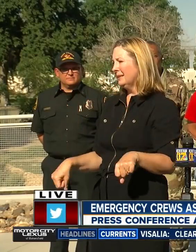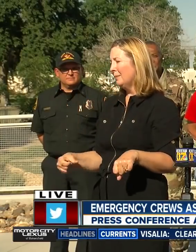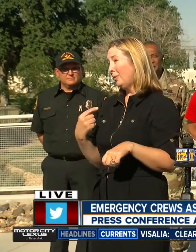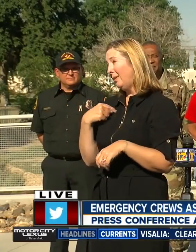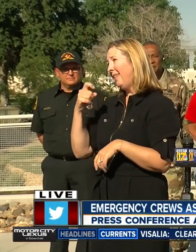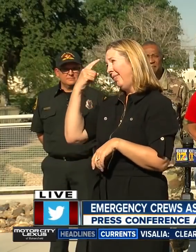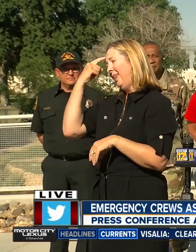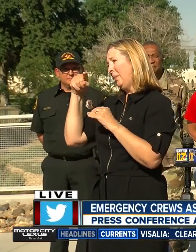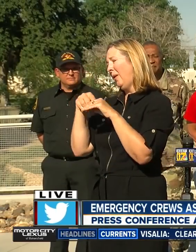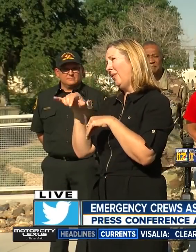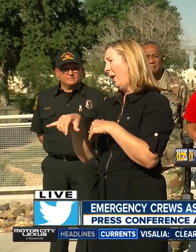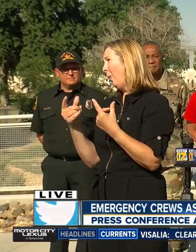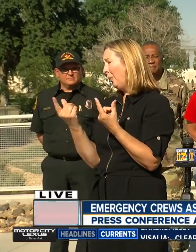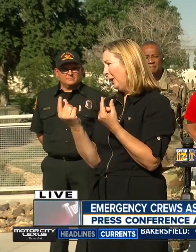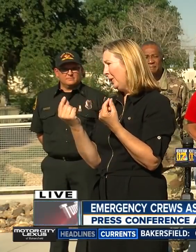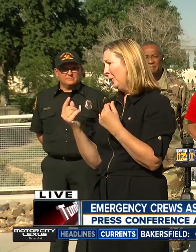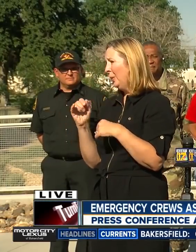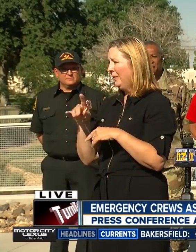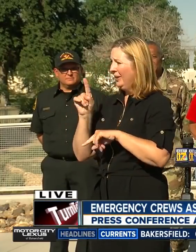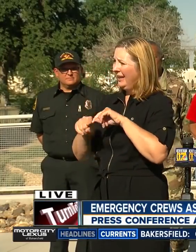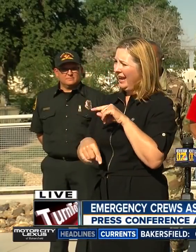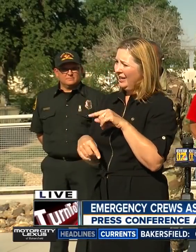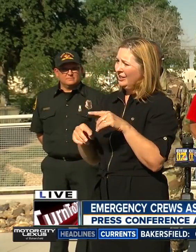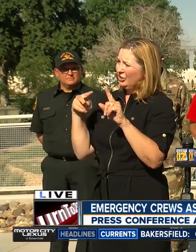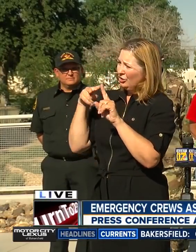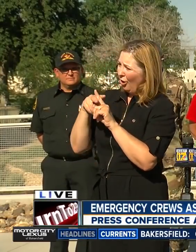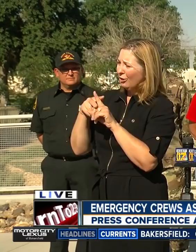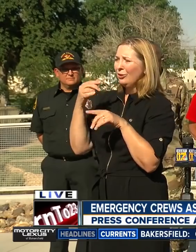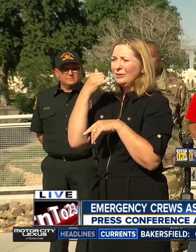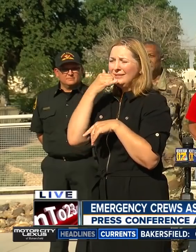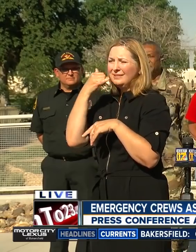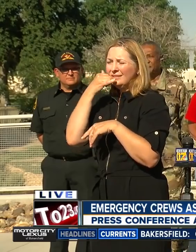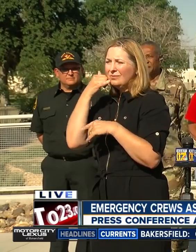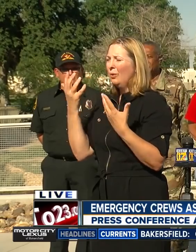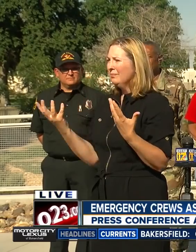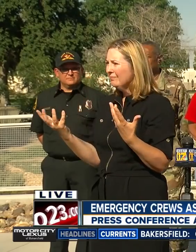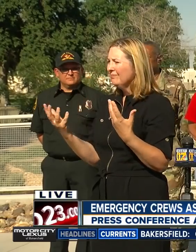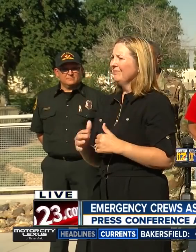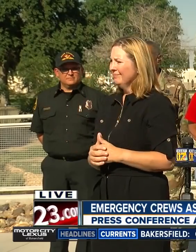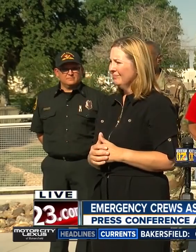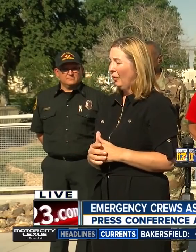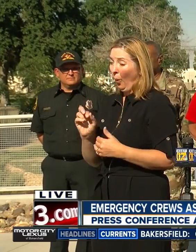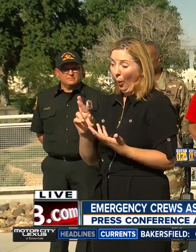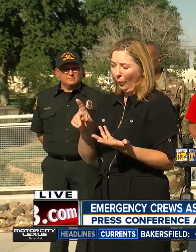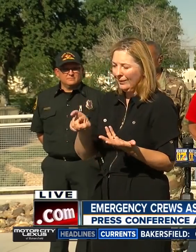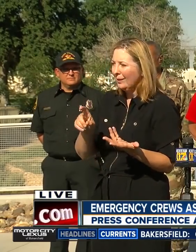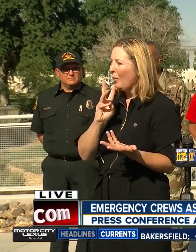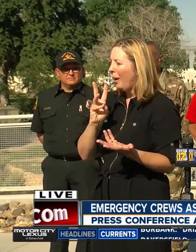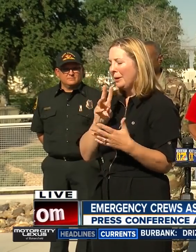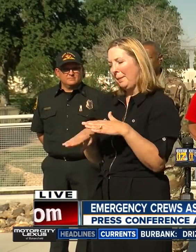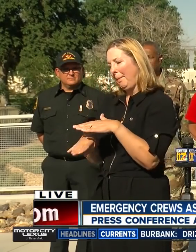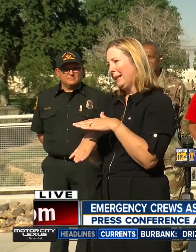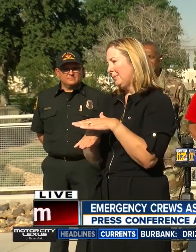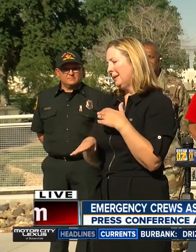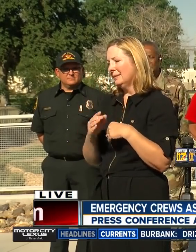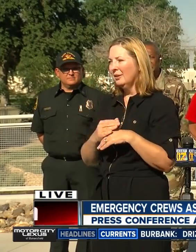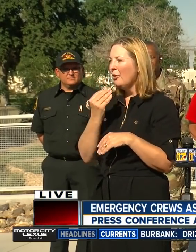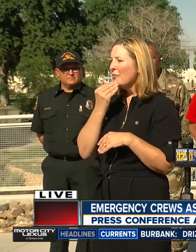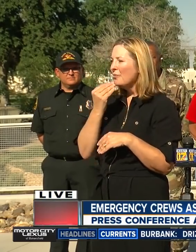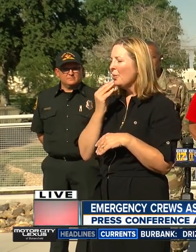about that. What are we going to do if we can't charge our cell phone, or if we can't, you know, water, basic essentials, food, water, and